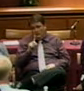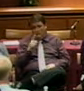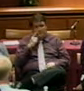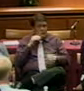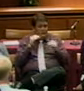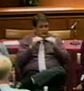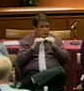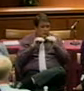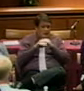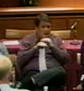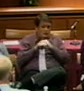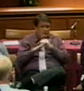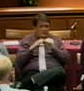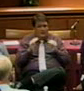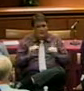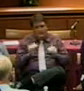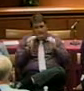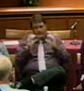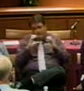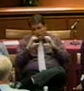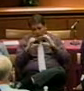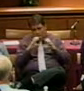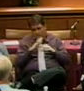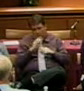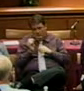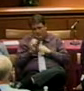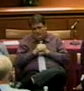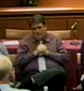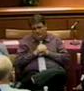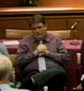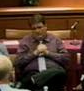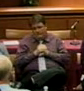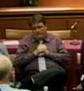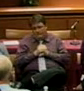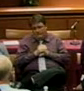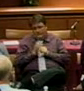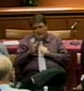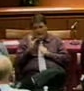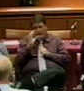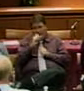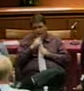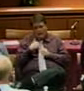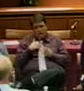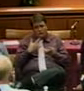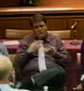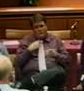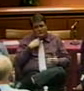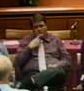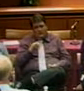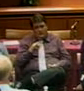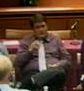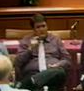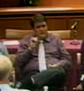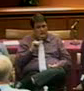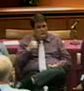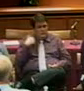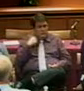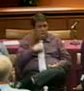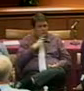and advanced communication. And I guess I want to say that, you know, we need to really focus on that when we come up